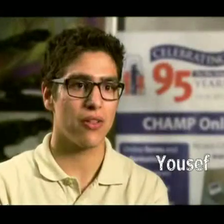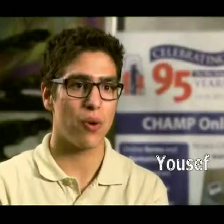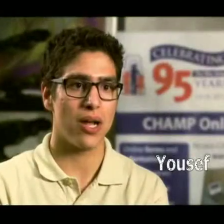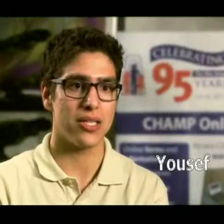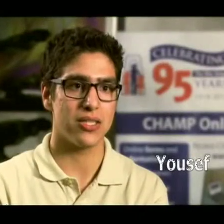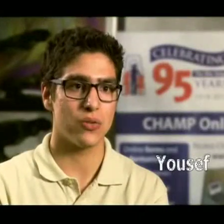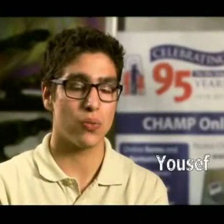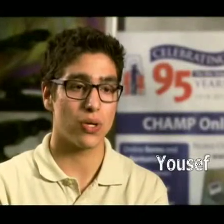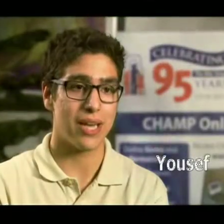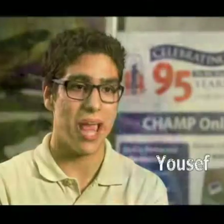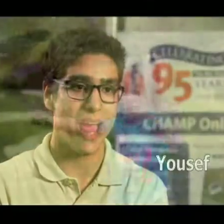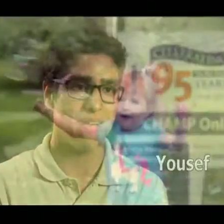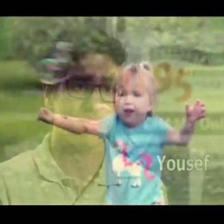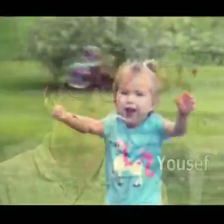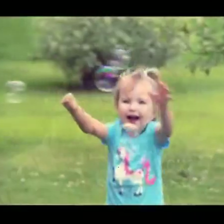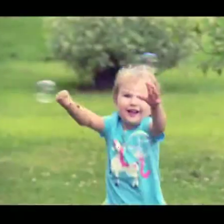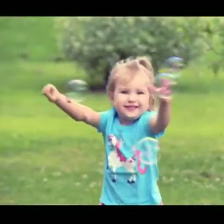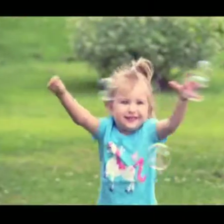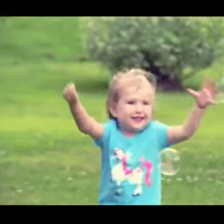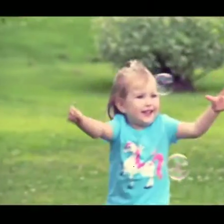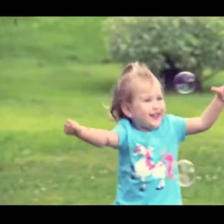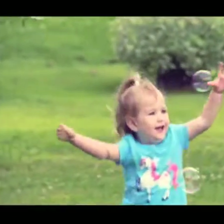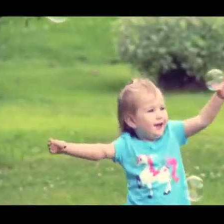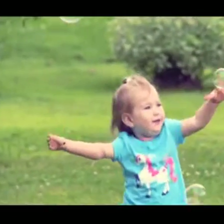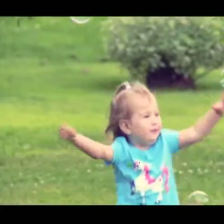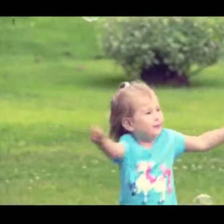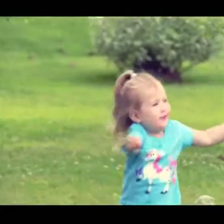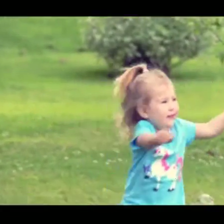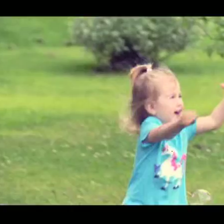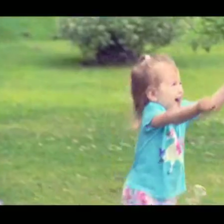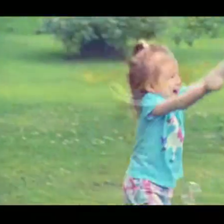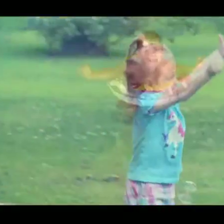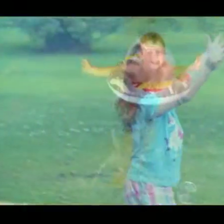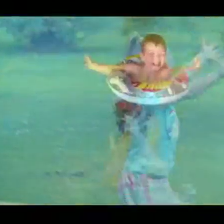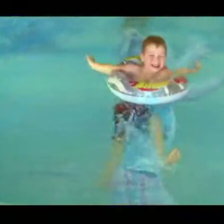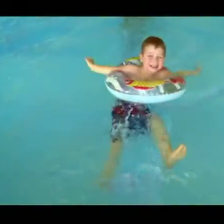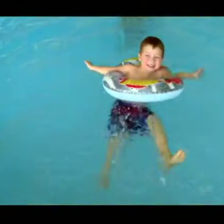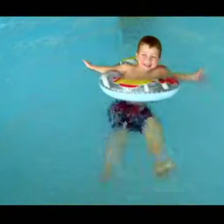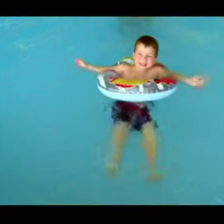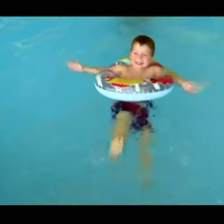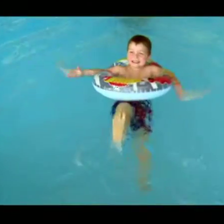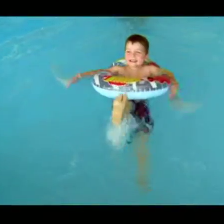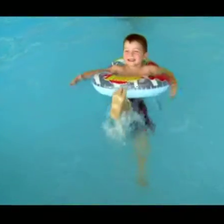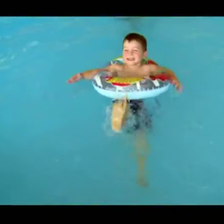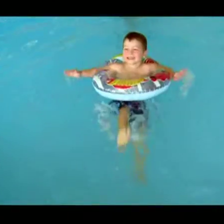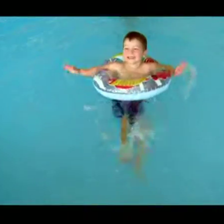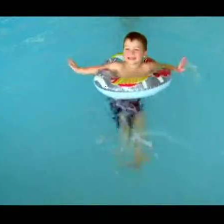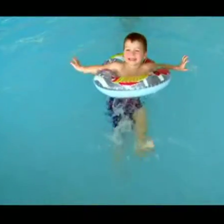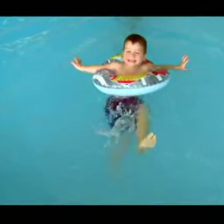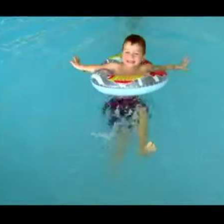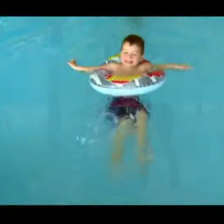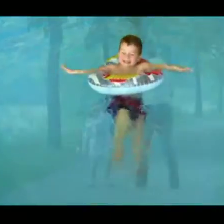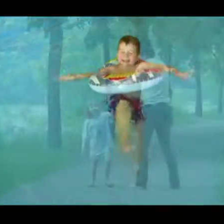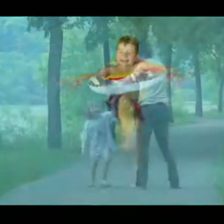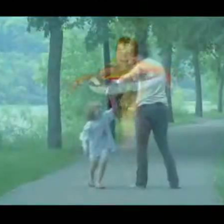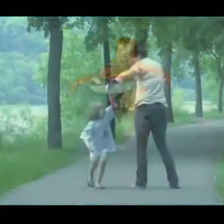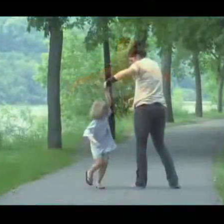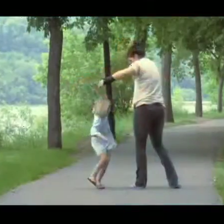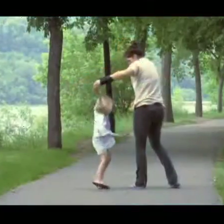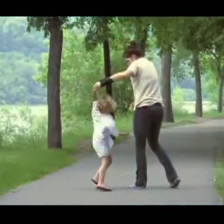otherwise wouldn't have. And because of that, it made me more confident in who I am as a person. Thanks to your support of the Key Tank